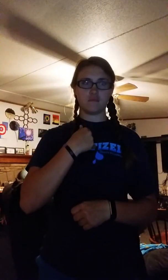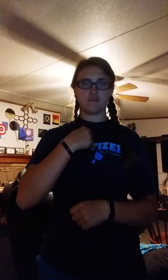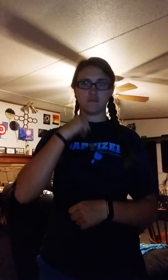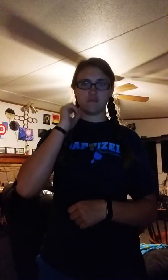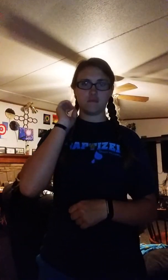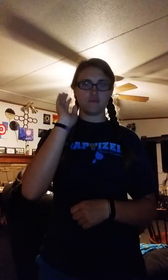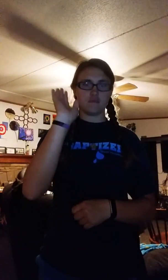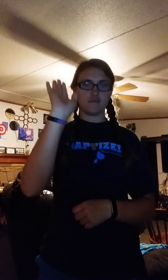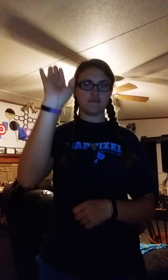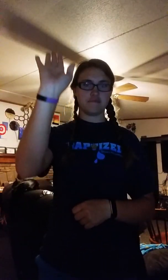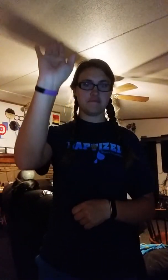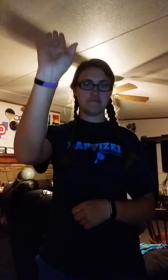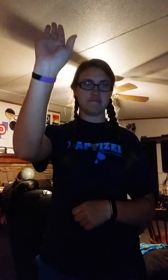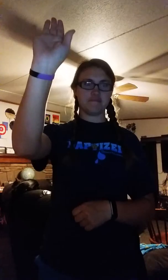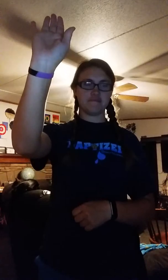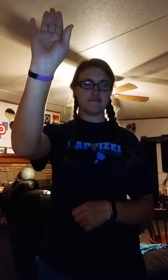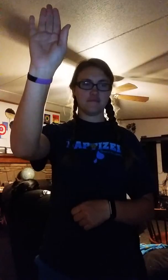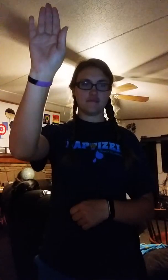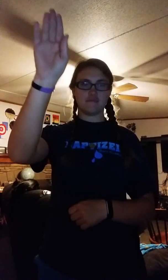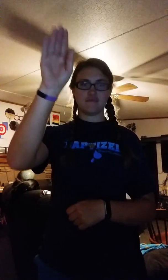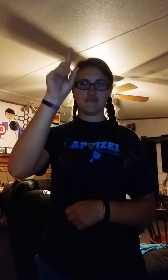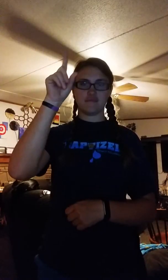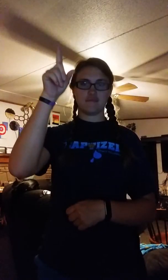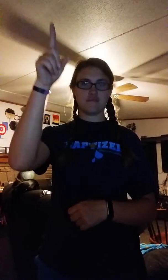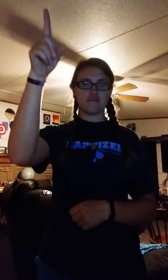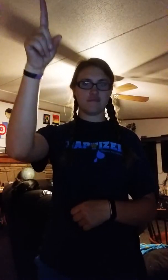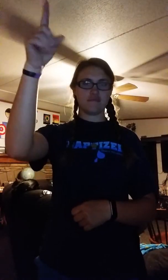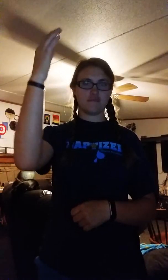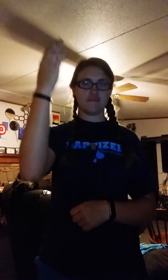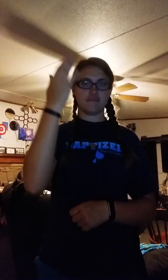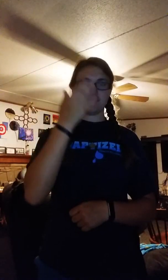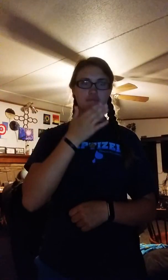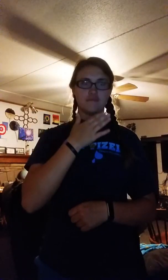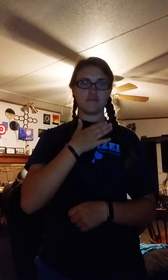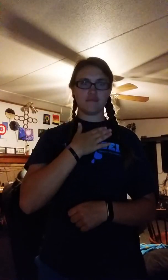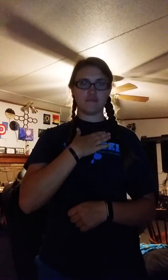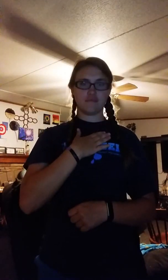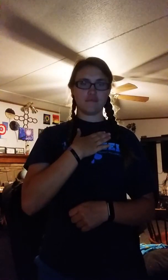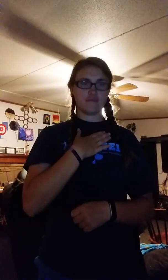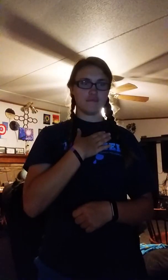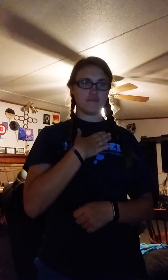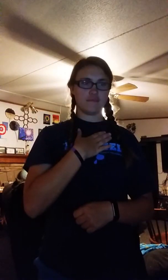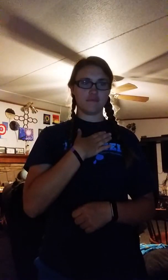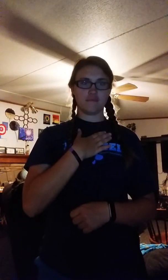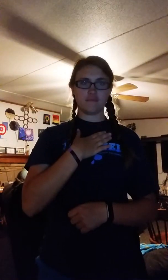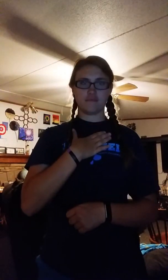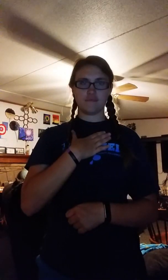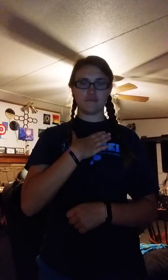am yours And you are mine